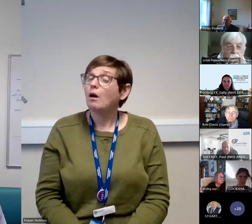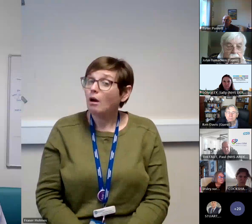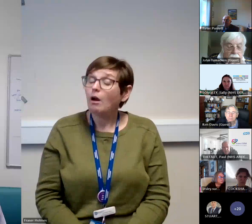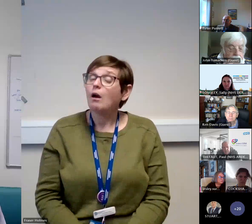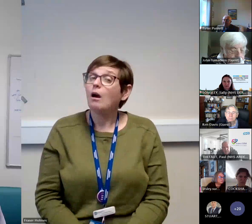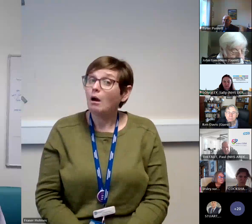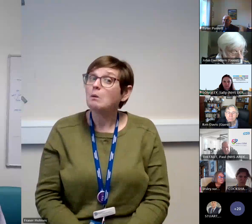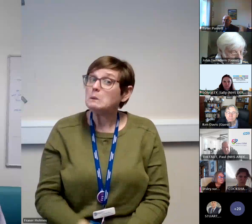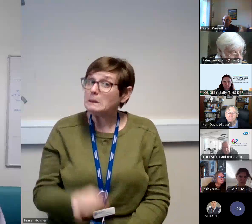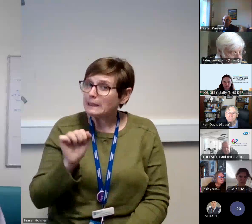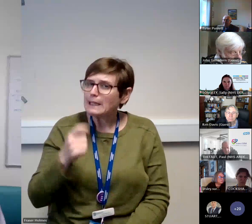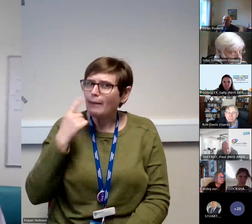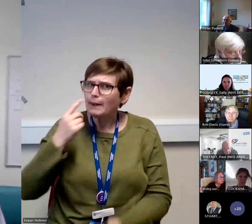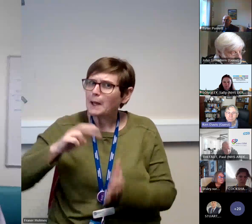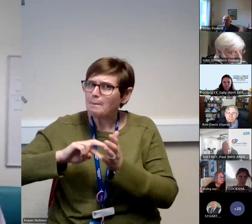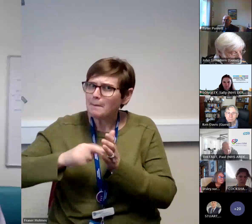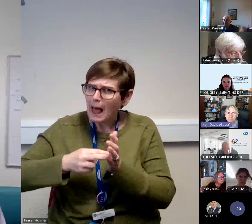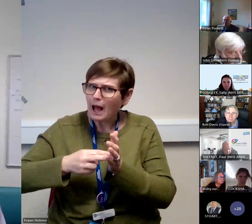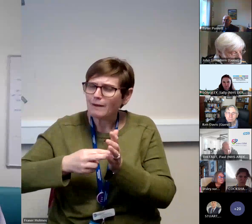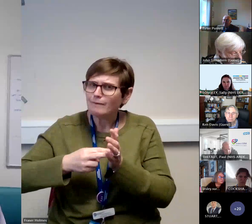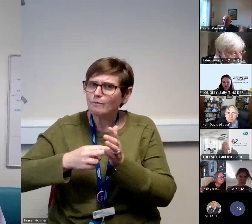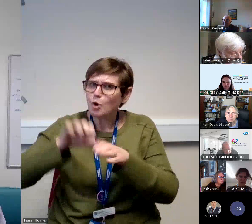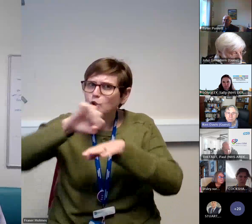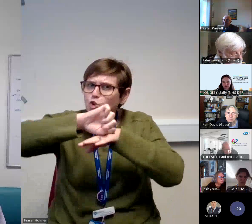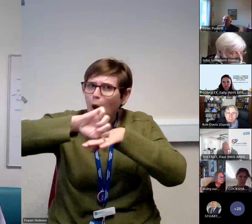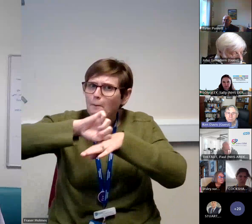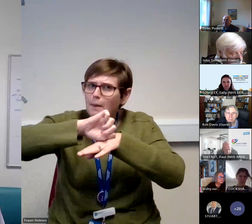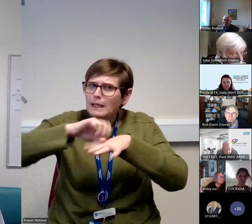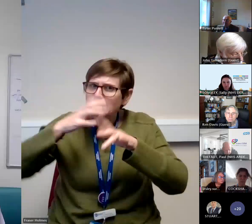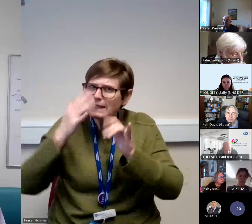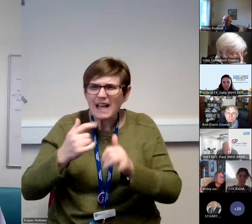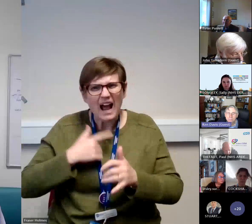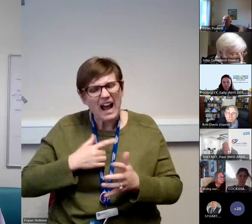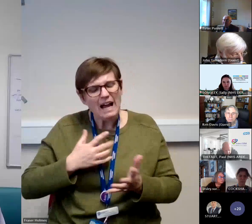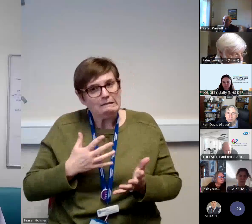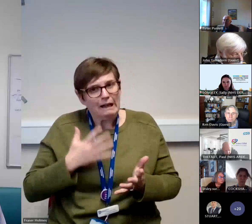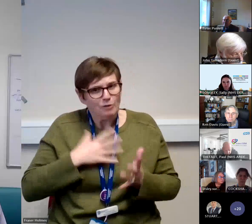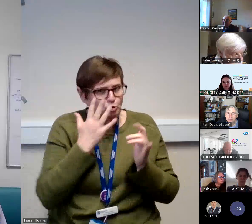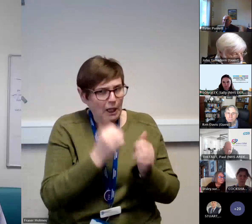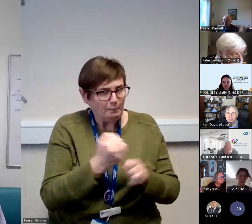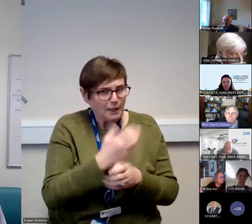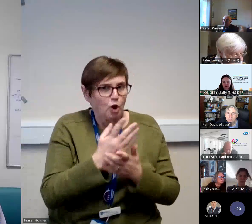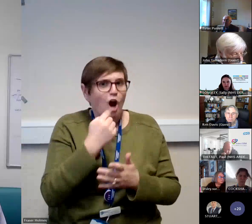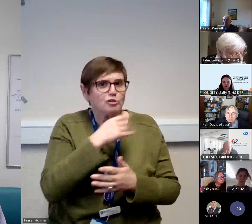Yes, I think there are plans for Doppler testing. I'd have to check to be 100% sure, but